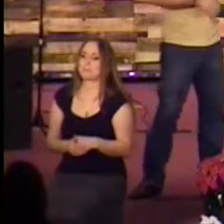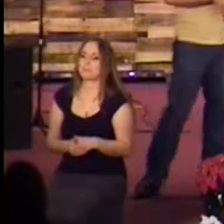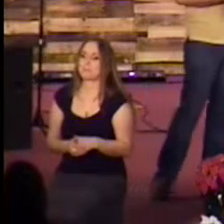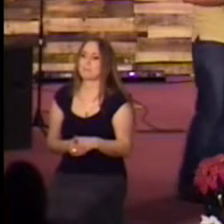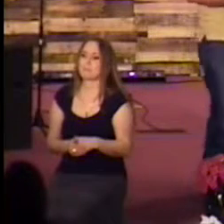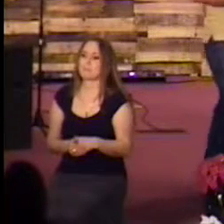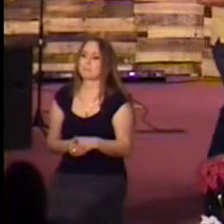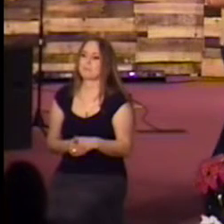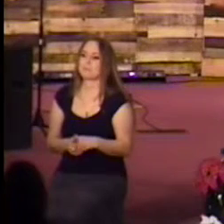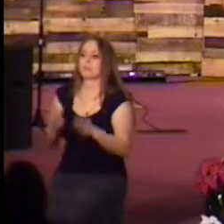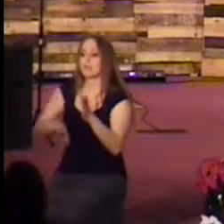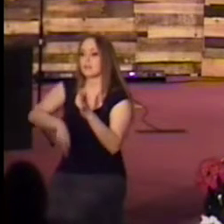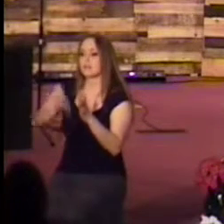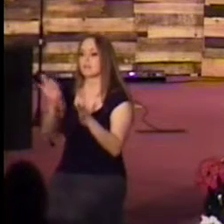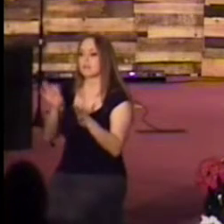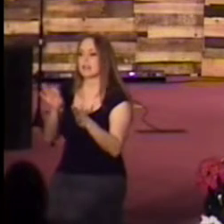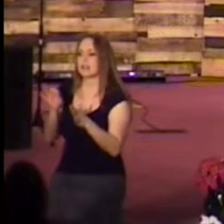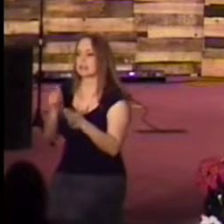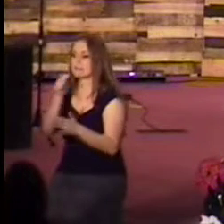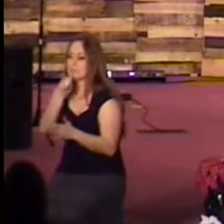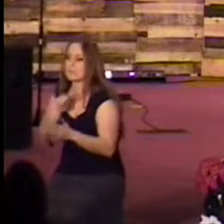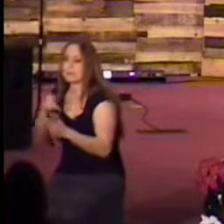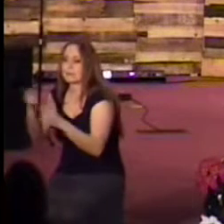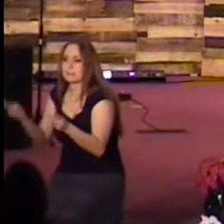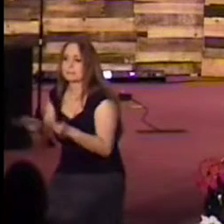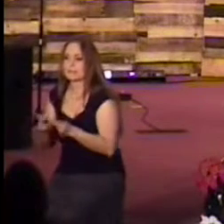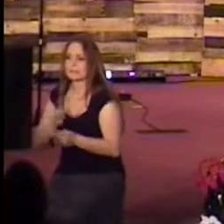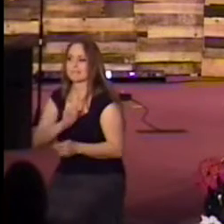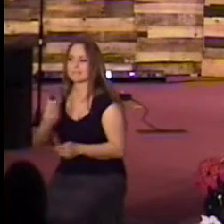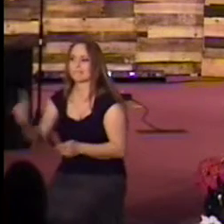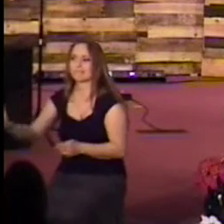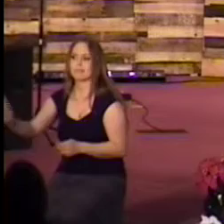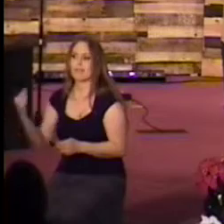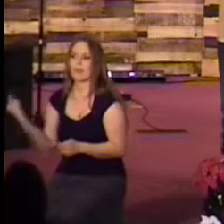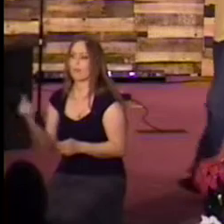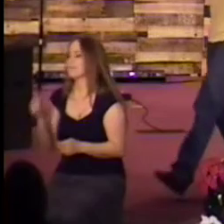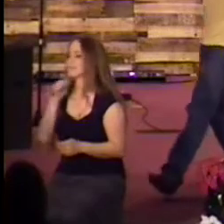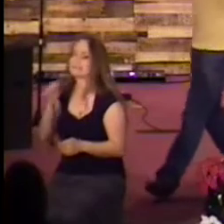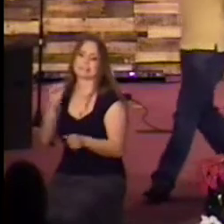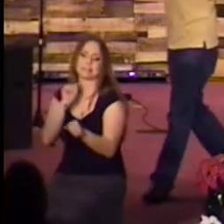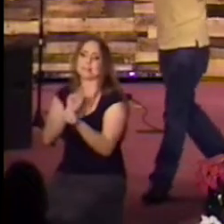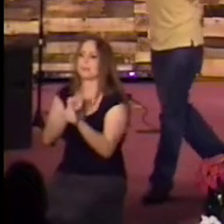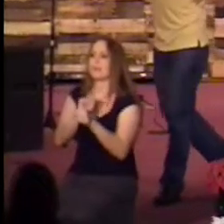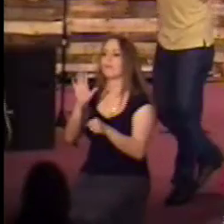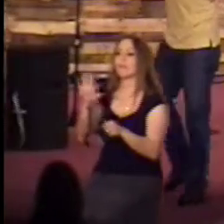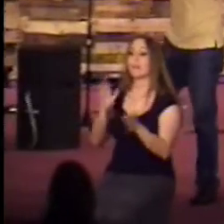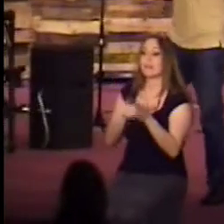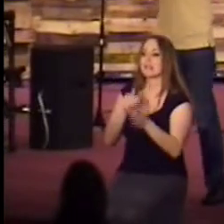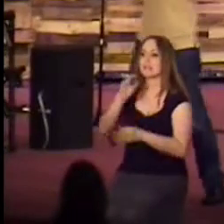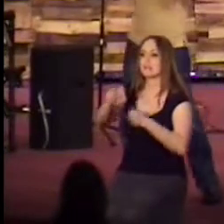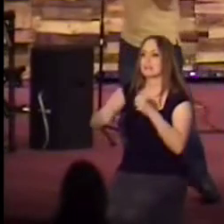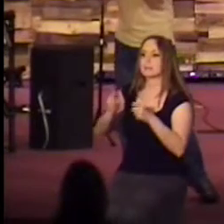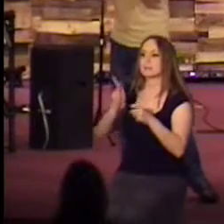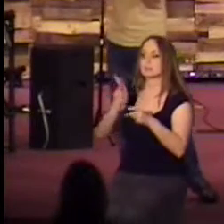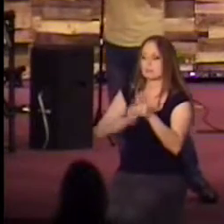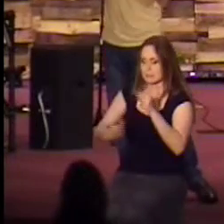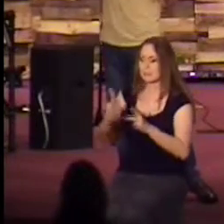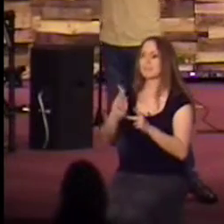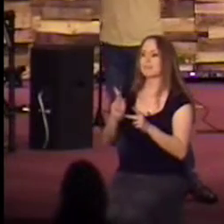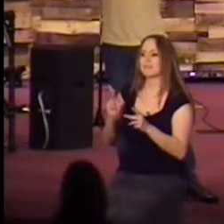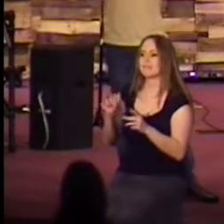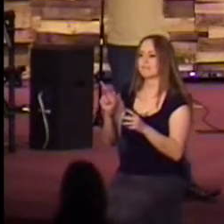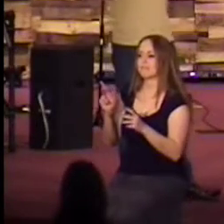so he tries to find this secluded place. He tries to go off by himself and it doesn't work. 5,000 plus people swarm on